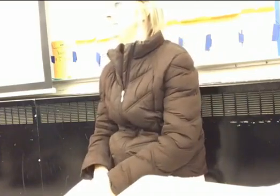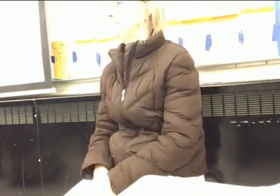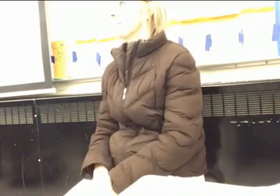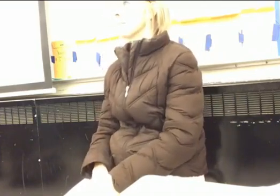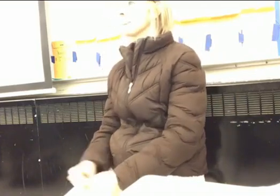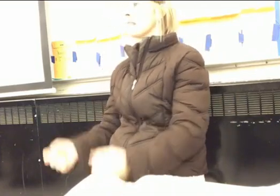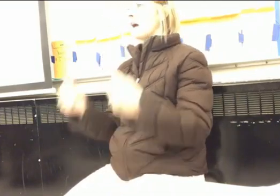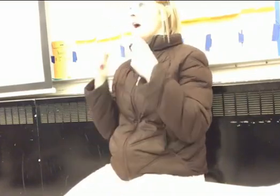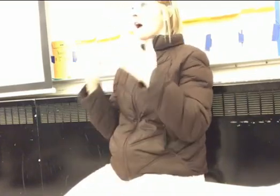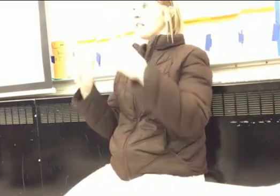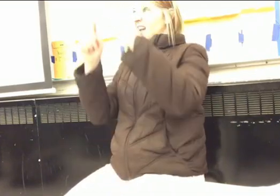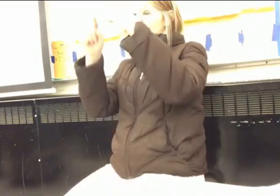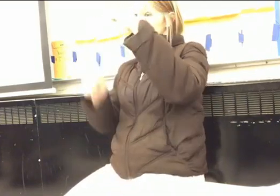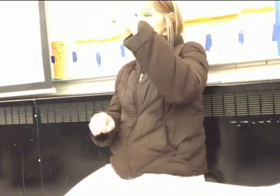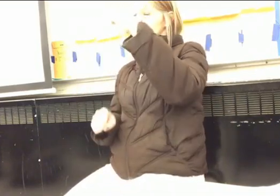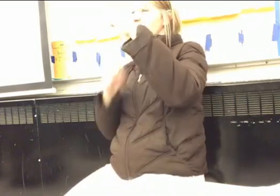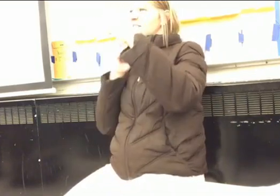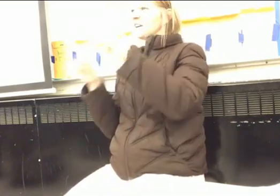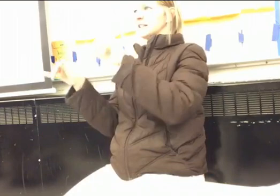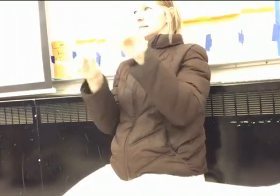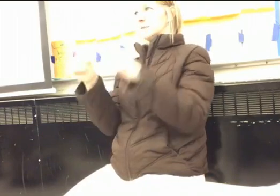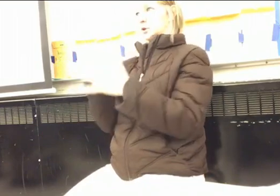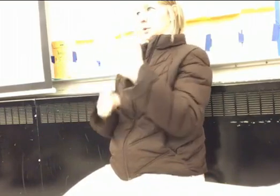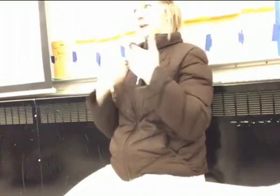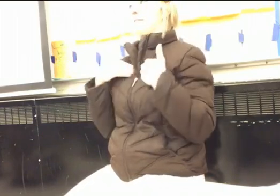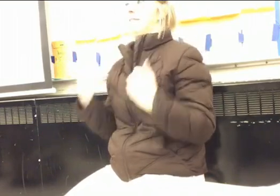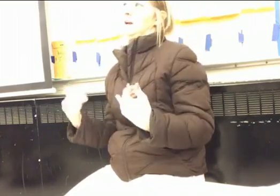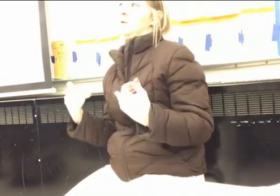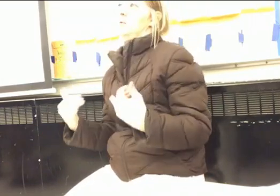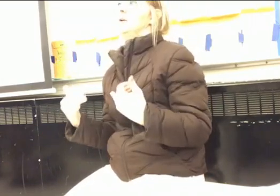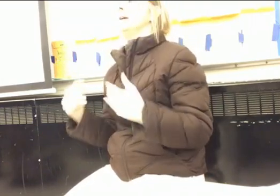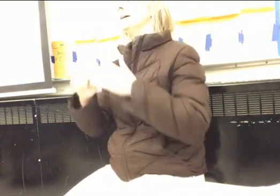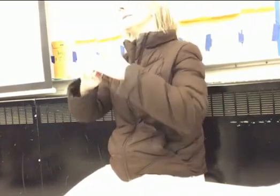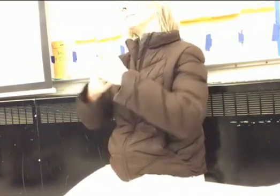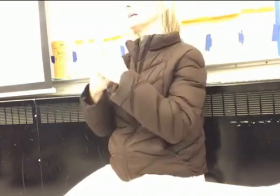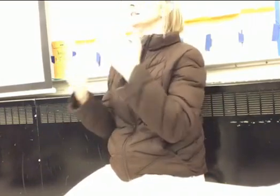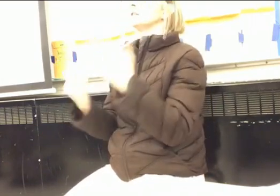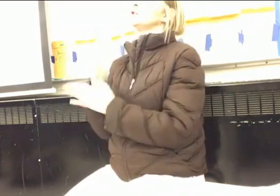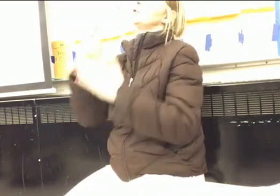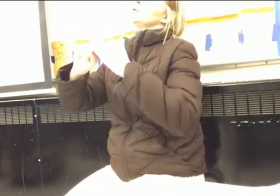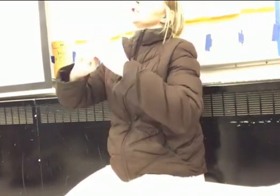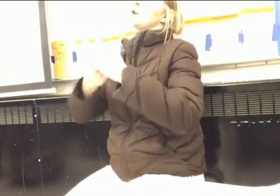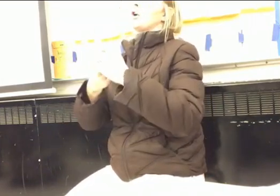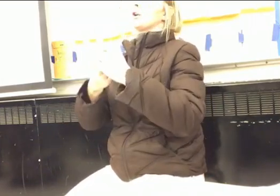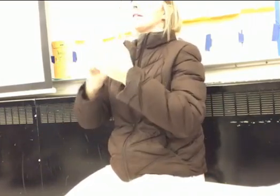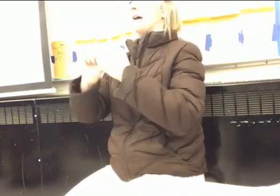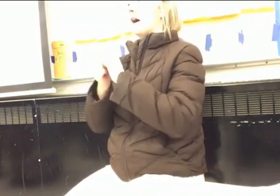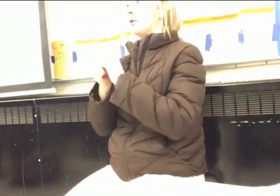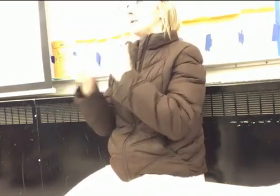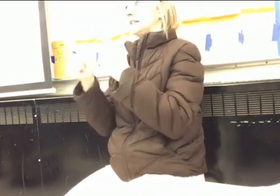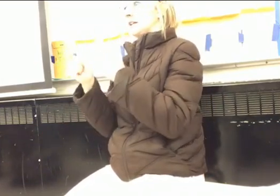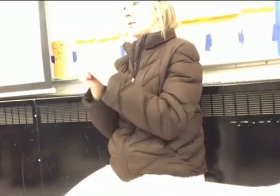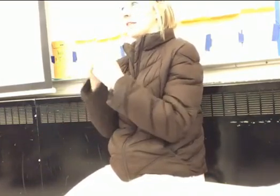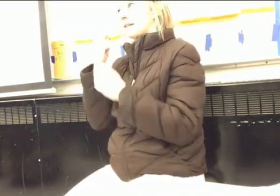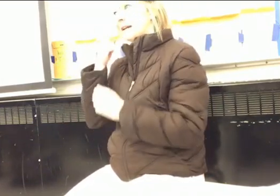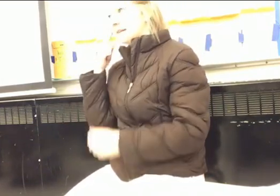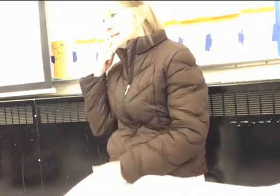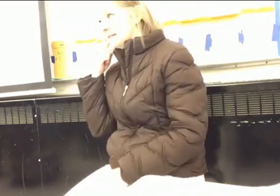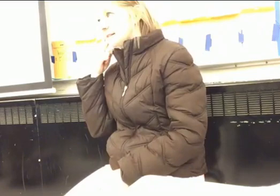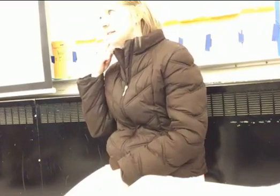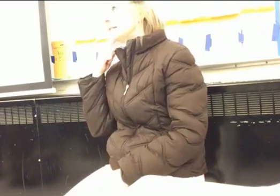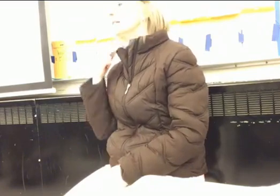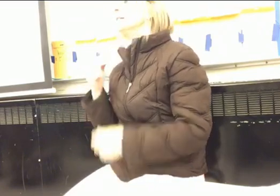And a lot of these are very similar to what we have today. This kind of begins the new start of how we're going to deal with natives.